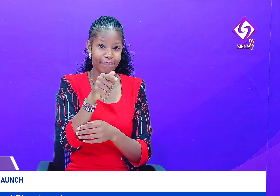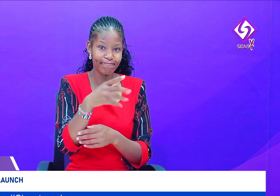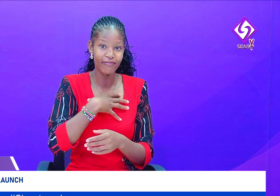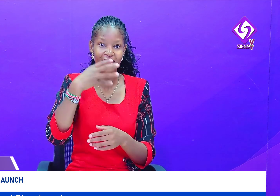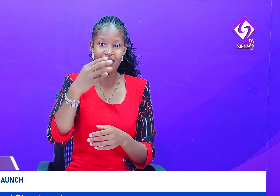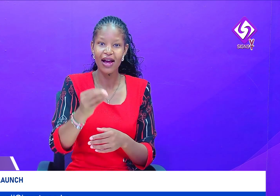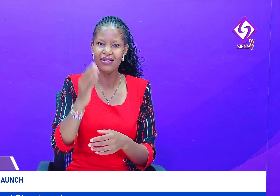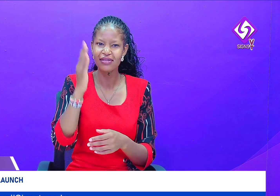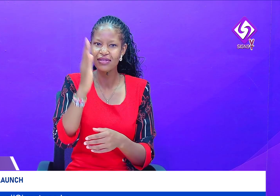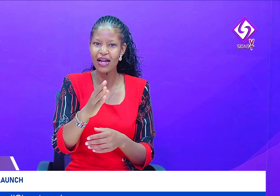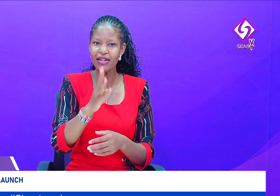And democracy.